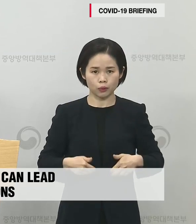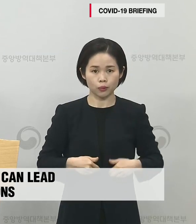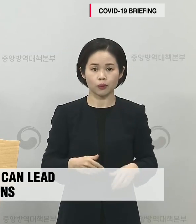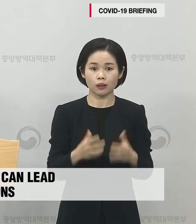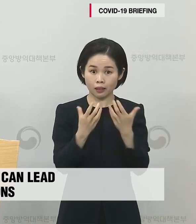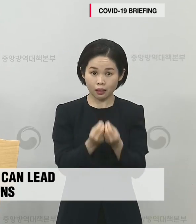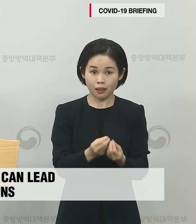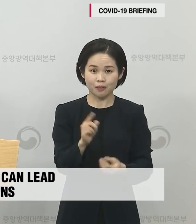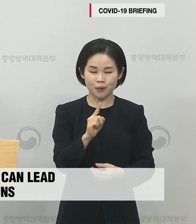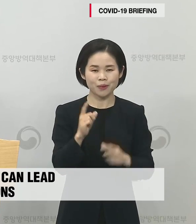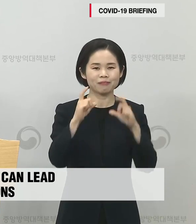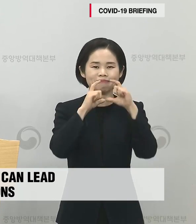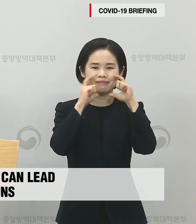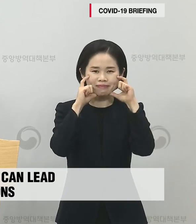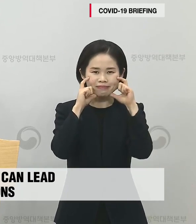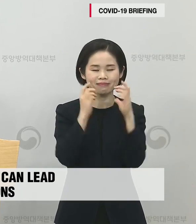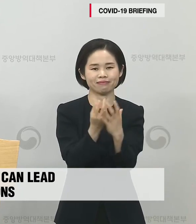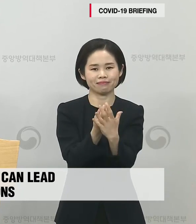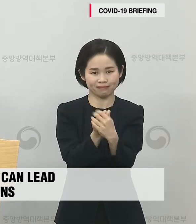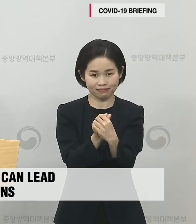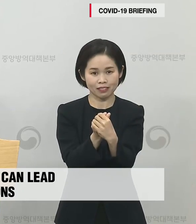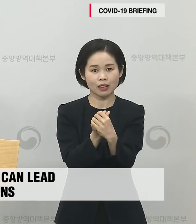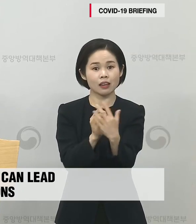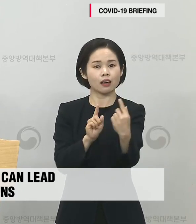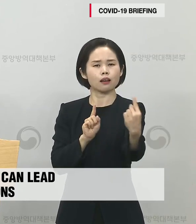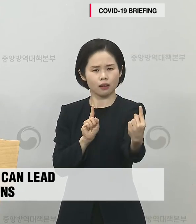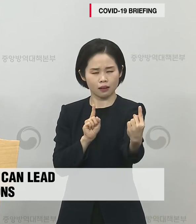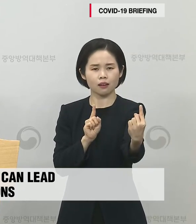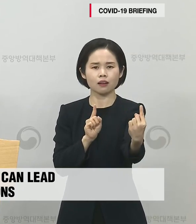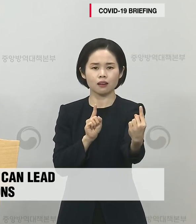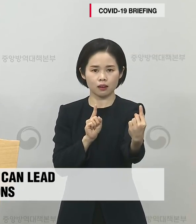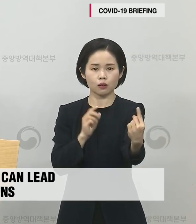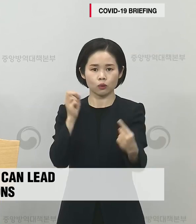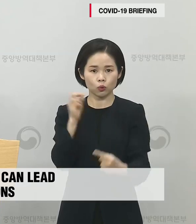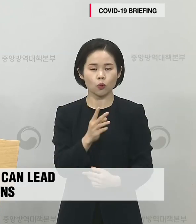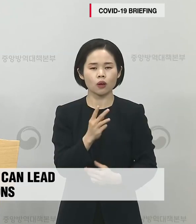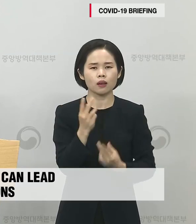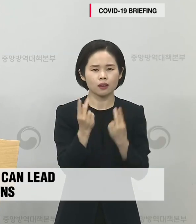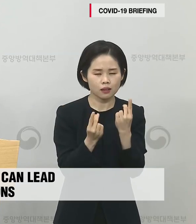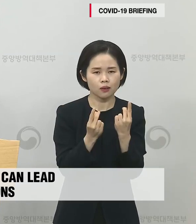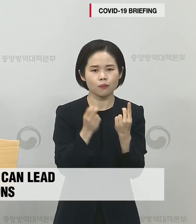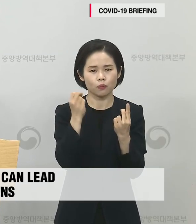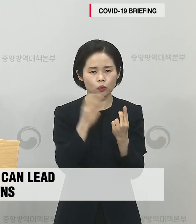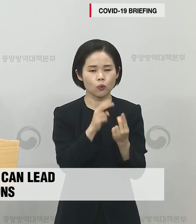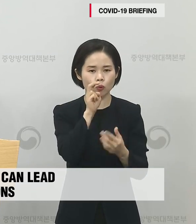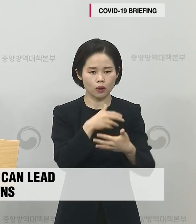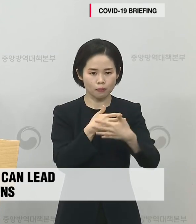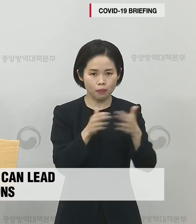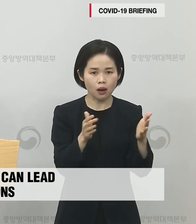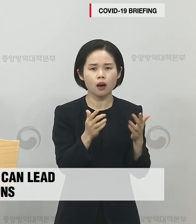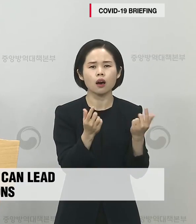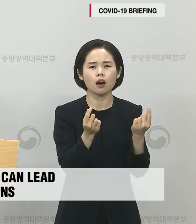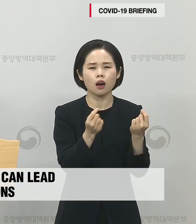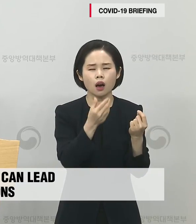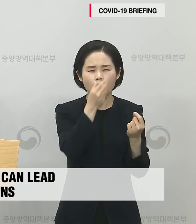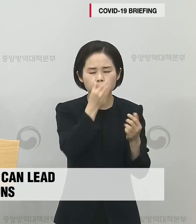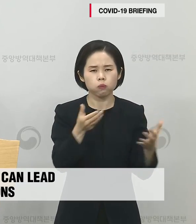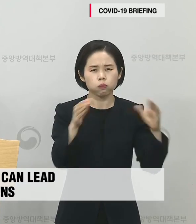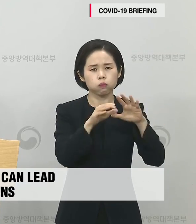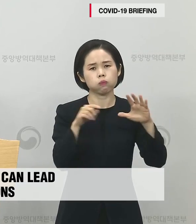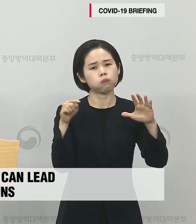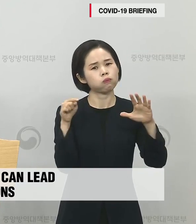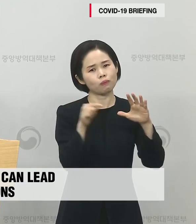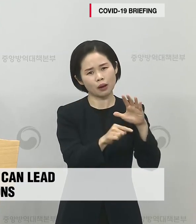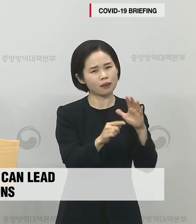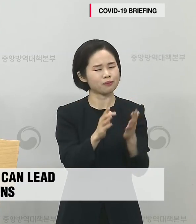in our quarantine measures. So please wear your face masks and please wash your hands on a routine basis. And please